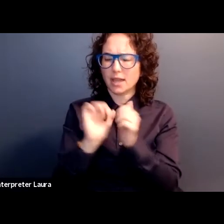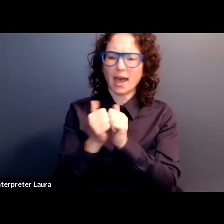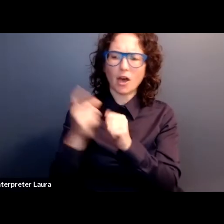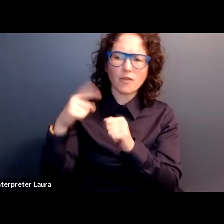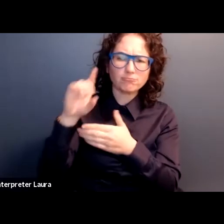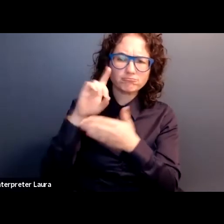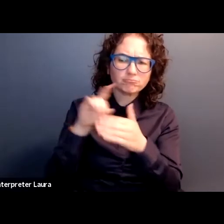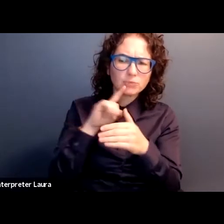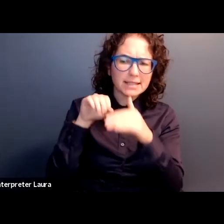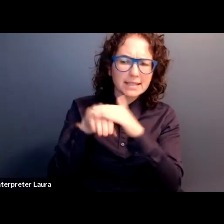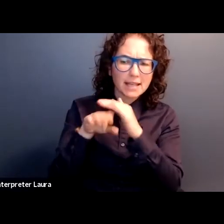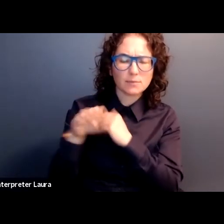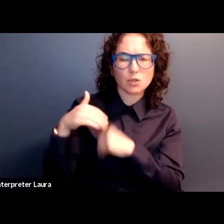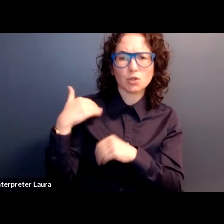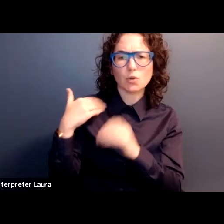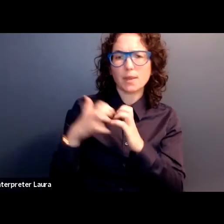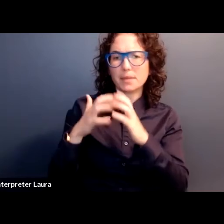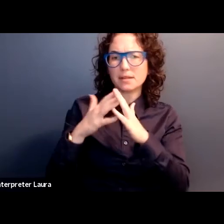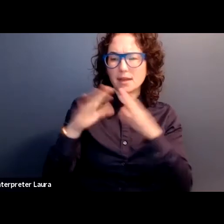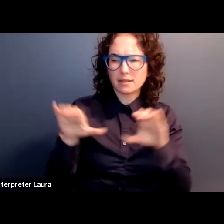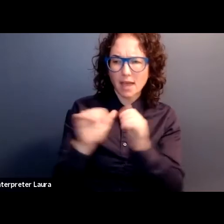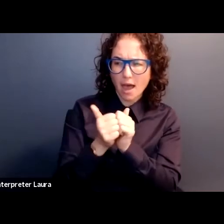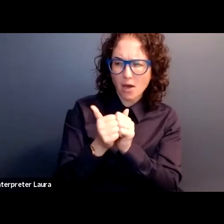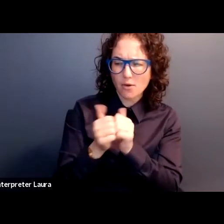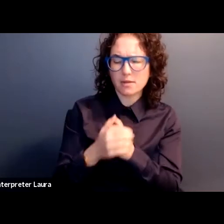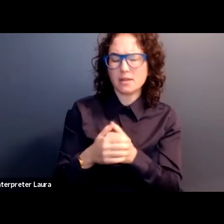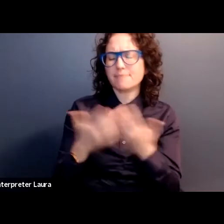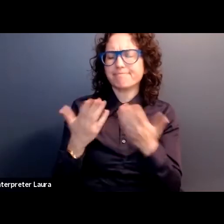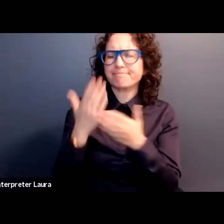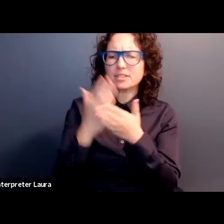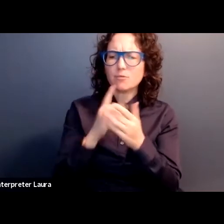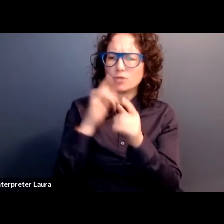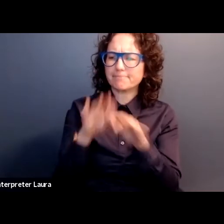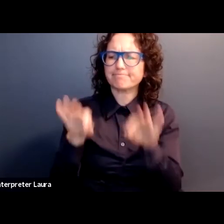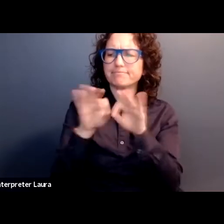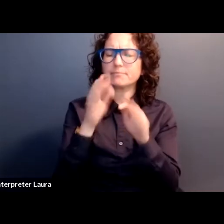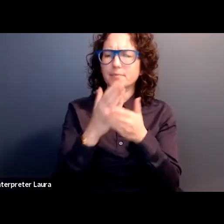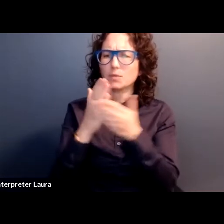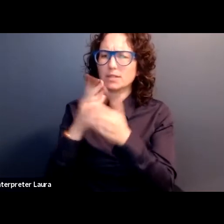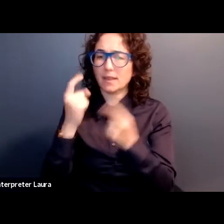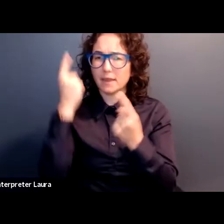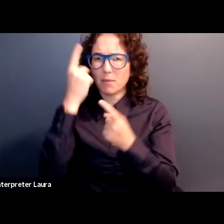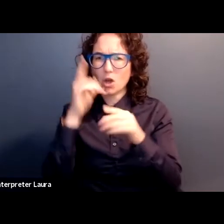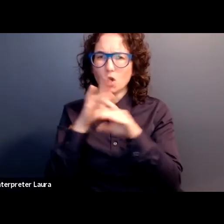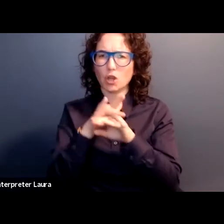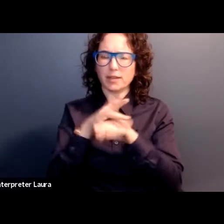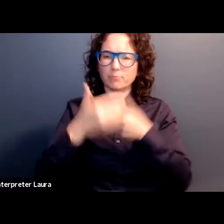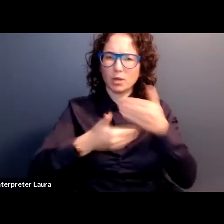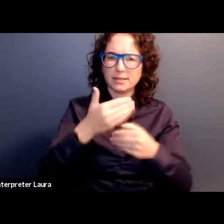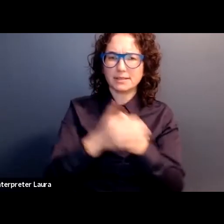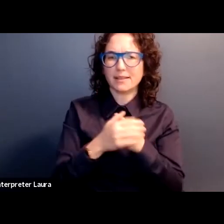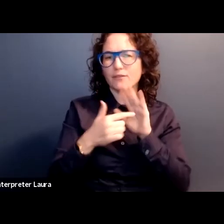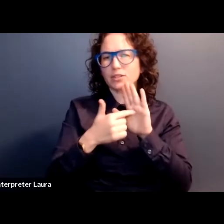an accessible youth implementation activity? What were some of the key components to think about early on, for example,